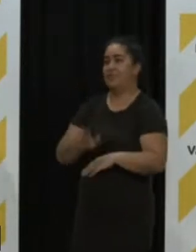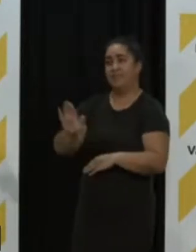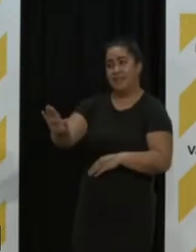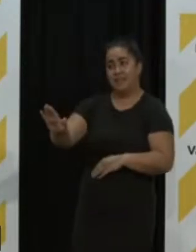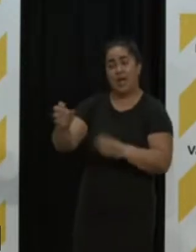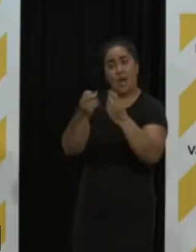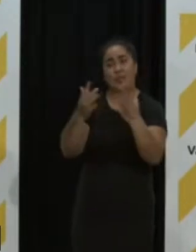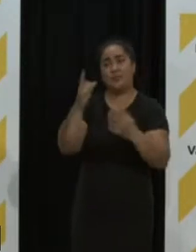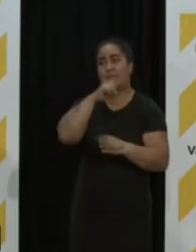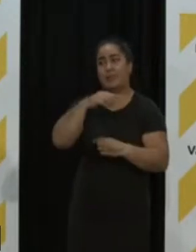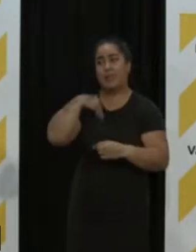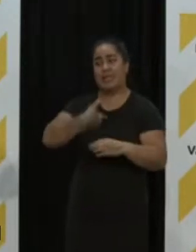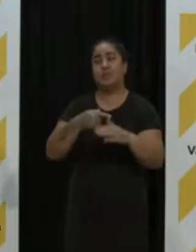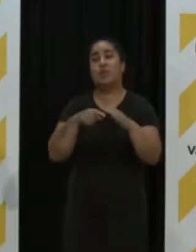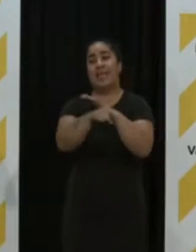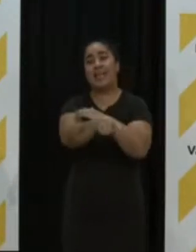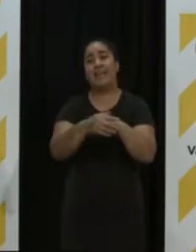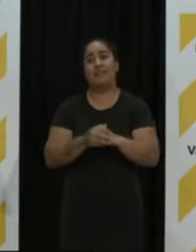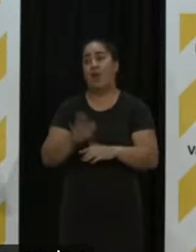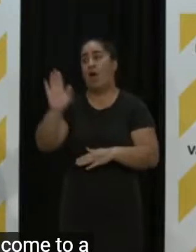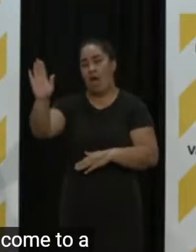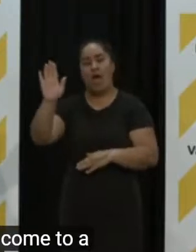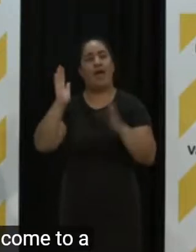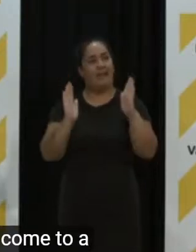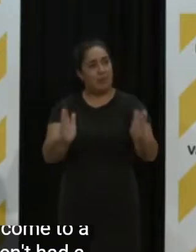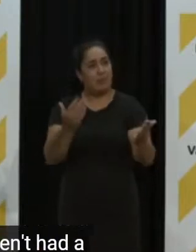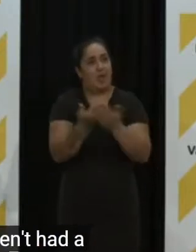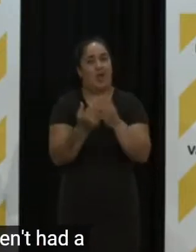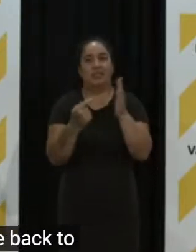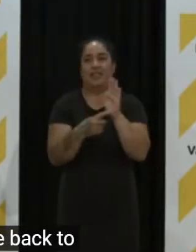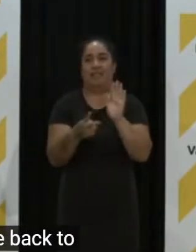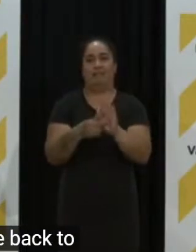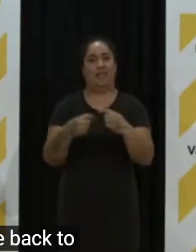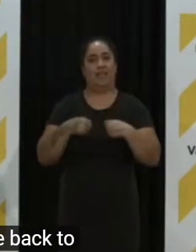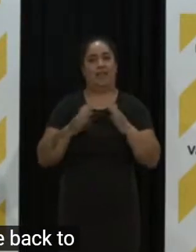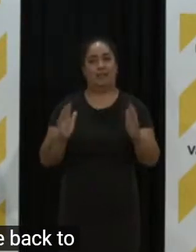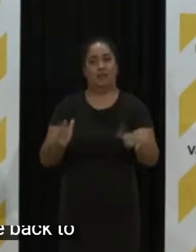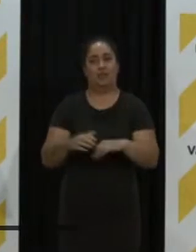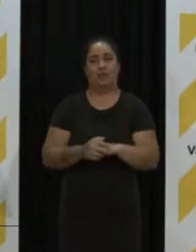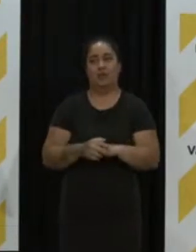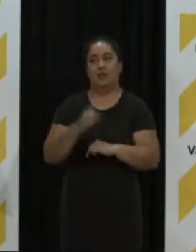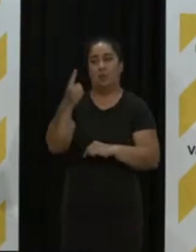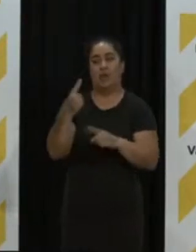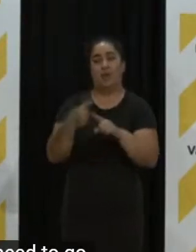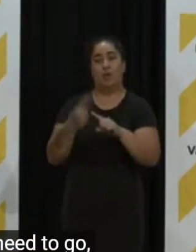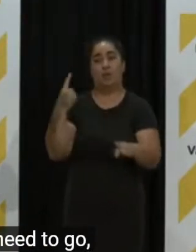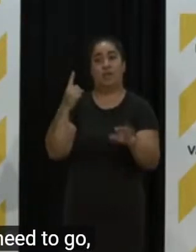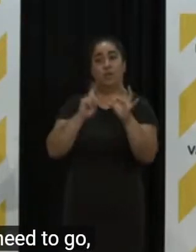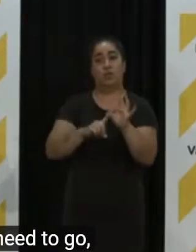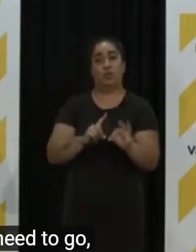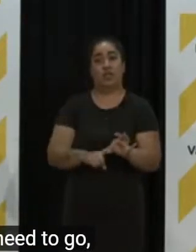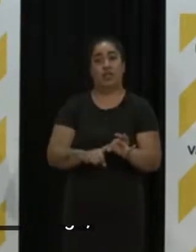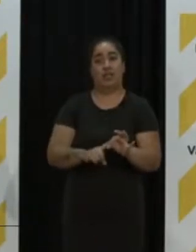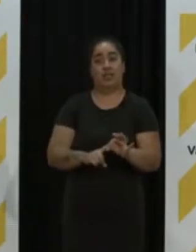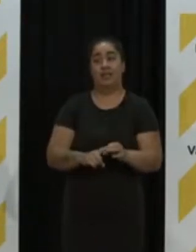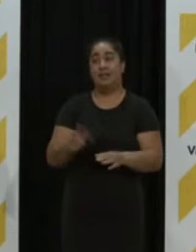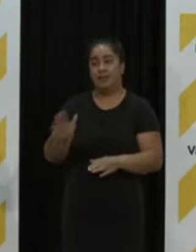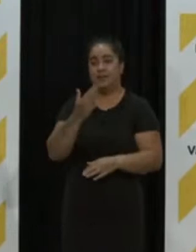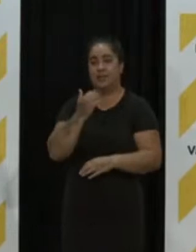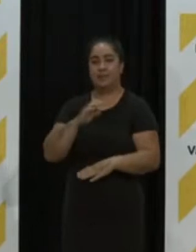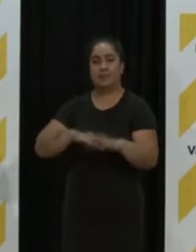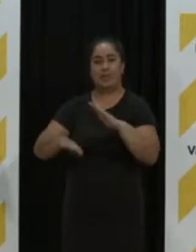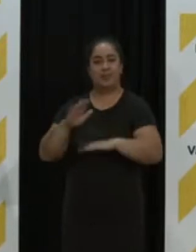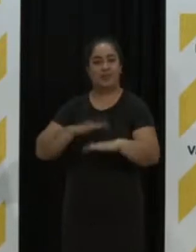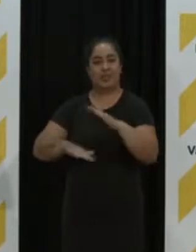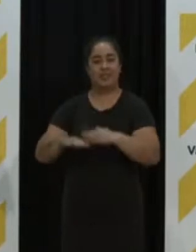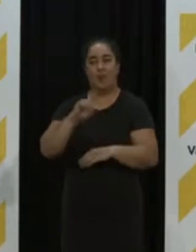need to go, so I just want to be fair. Yeah, Mark? Quick question about Barry, Auckland. if you just a little more patience, and then I'll double back to